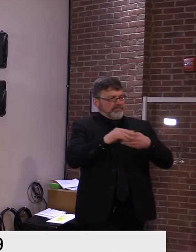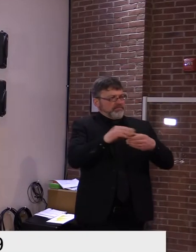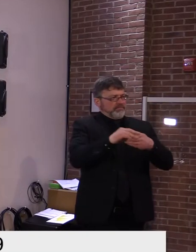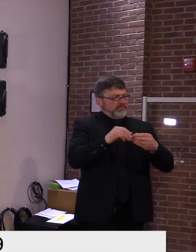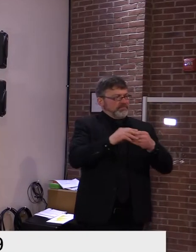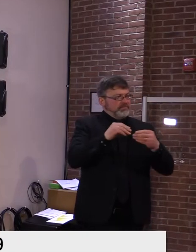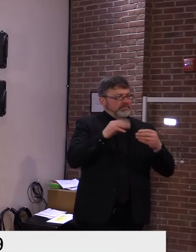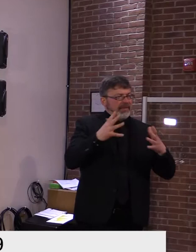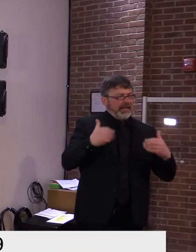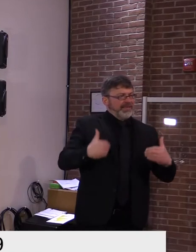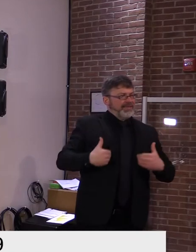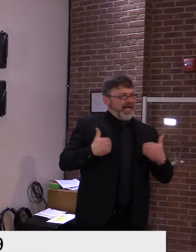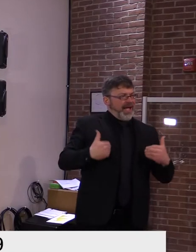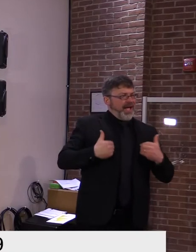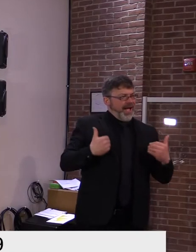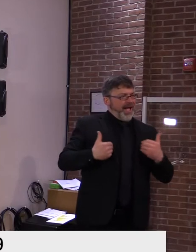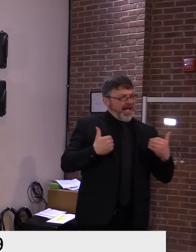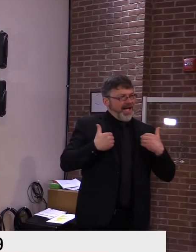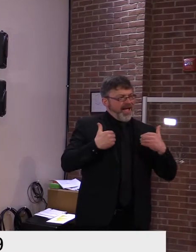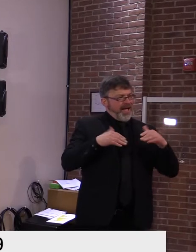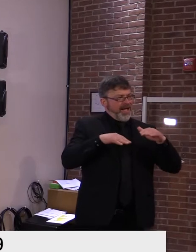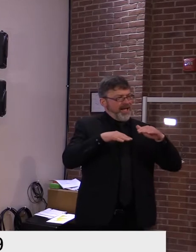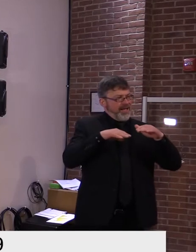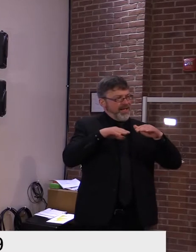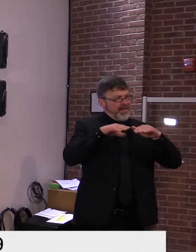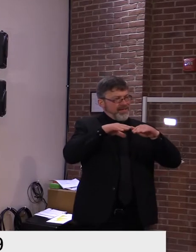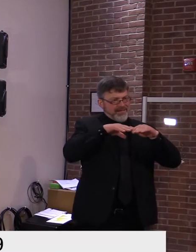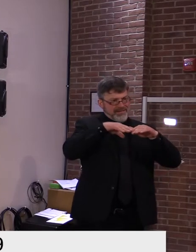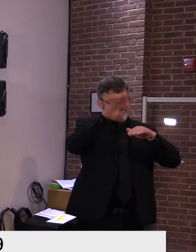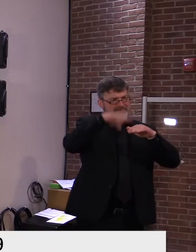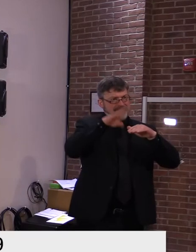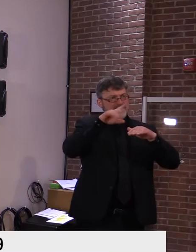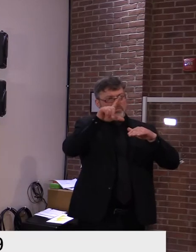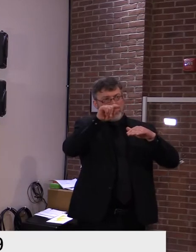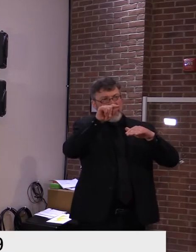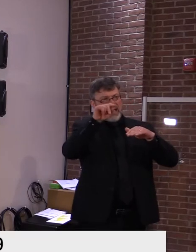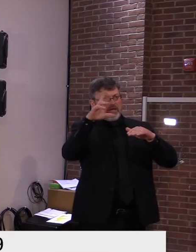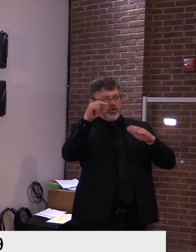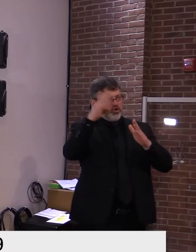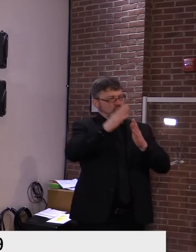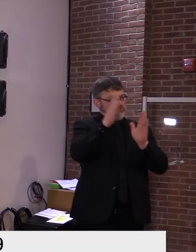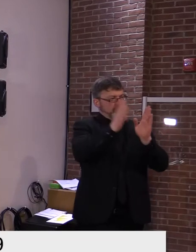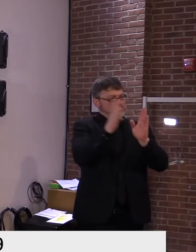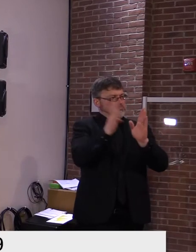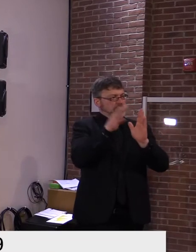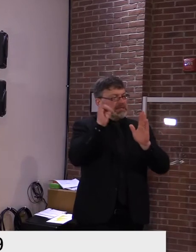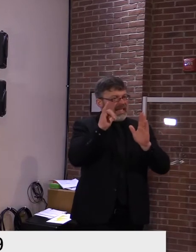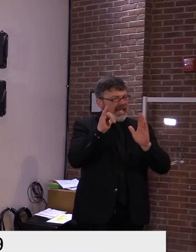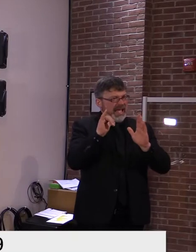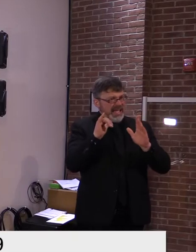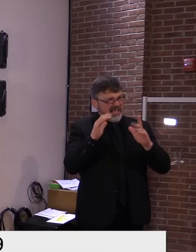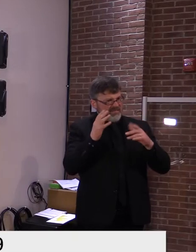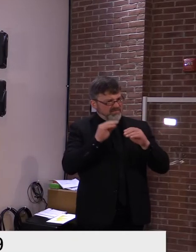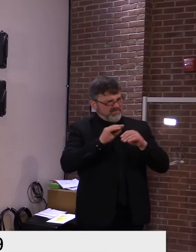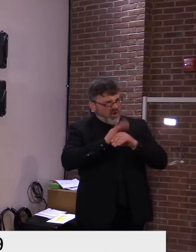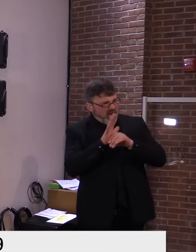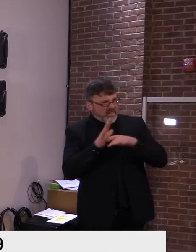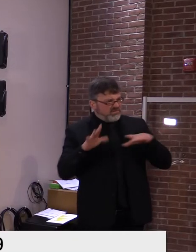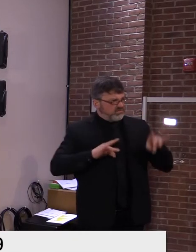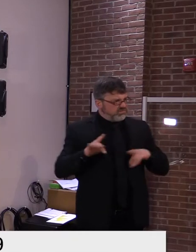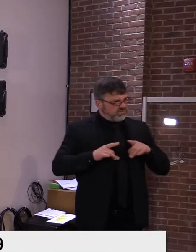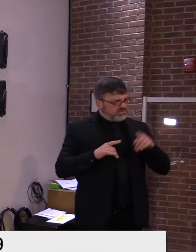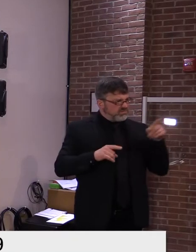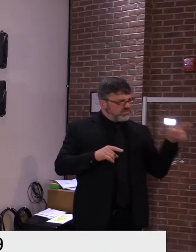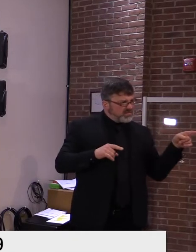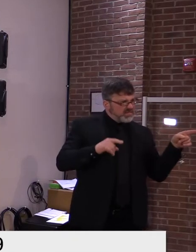29, and then in the Burlington area too. So I'm wondering, is this because of behavior of young people? Is it because of the variants, maybe